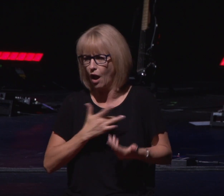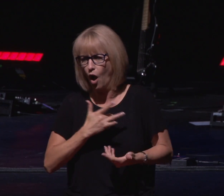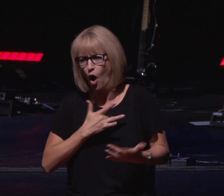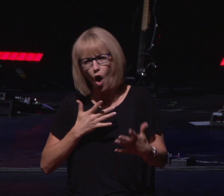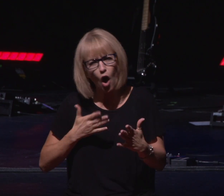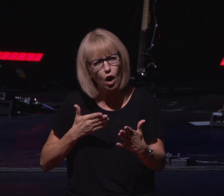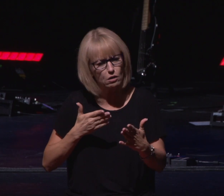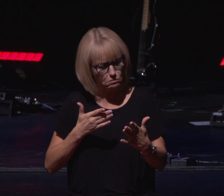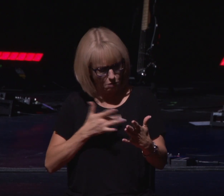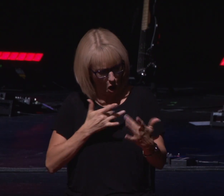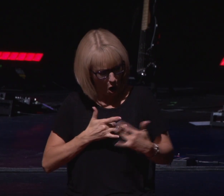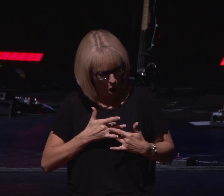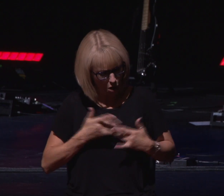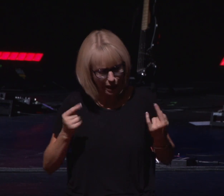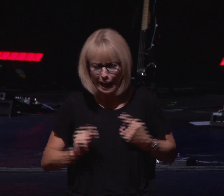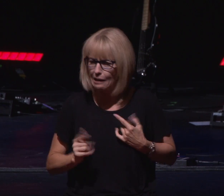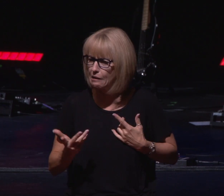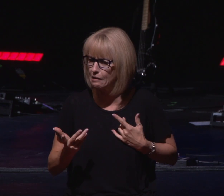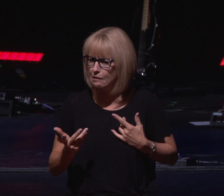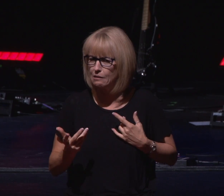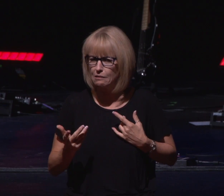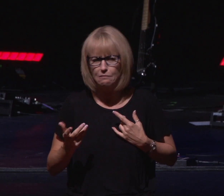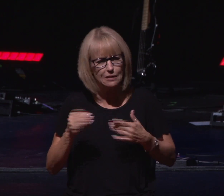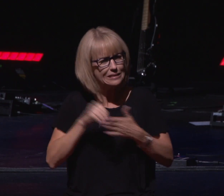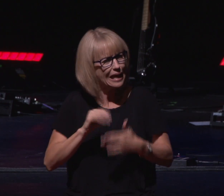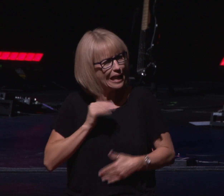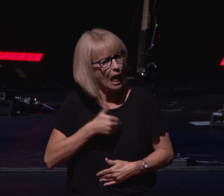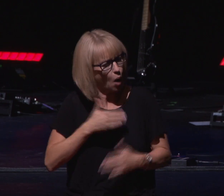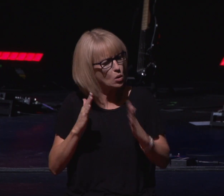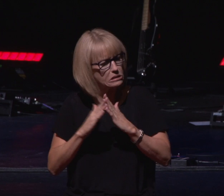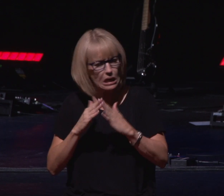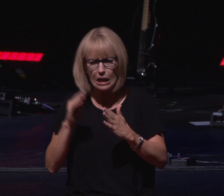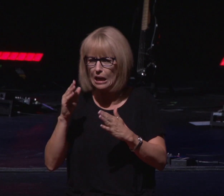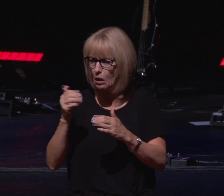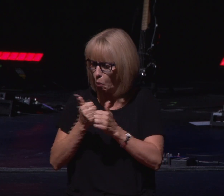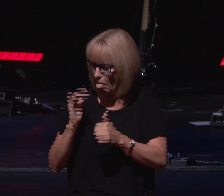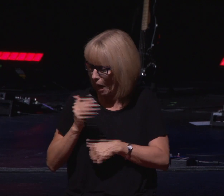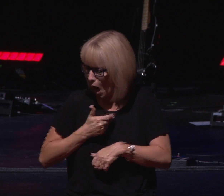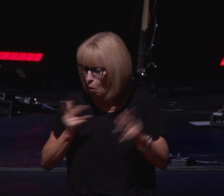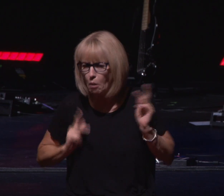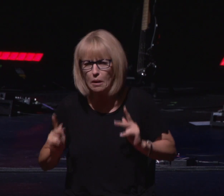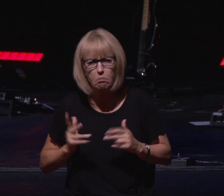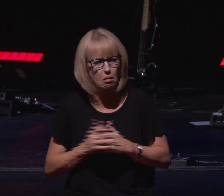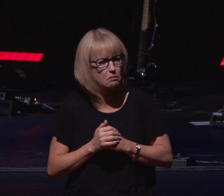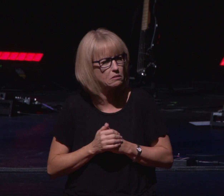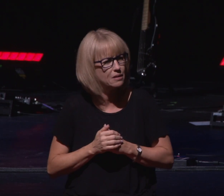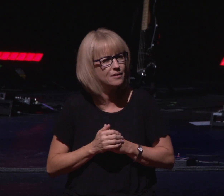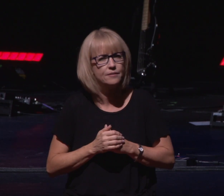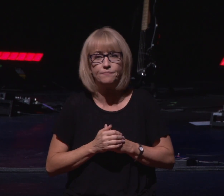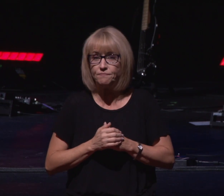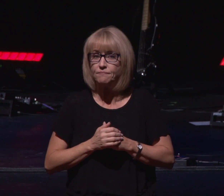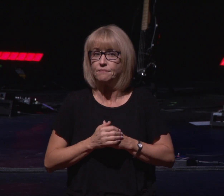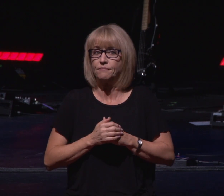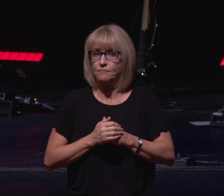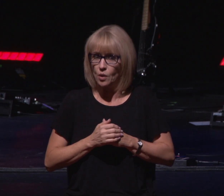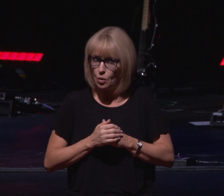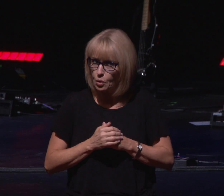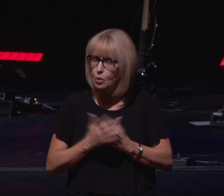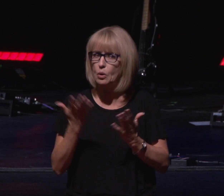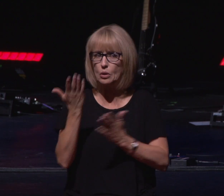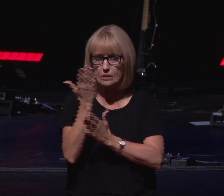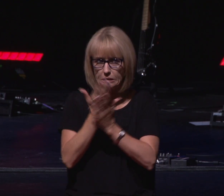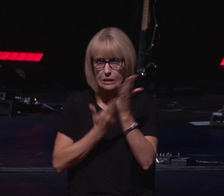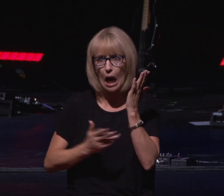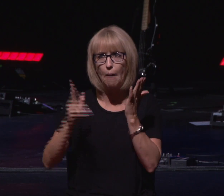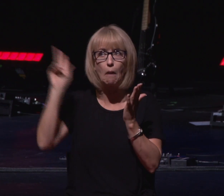especially in this particular area within our city and within the people around us. Unfortunately, it's being used politically for some people to